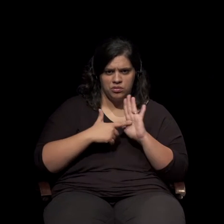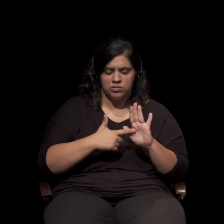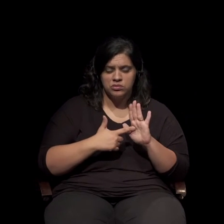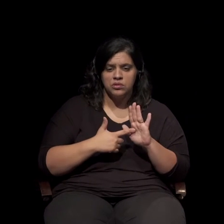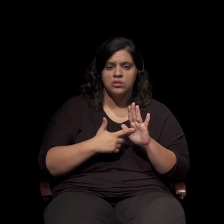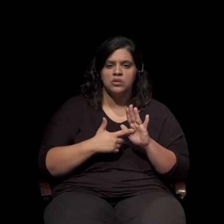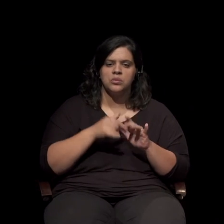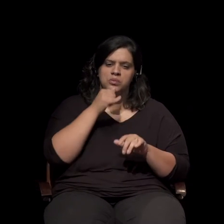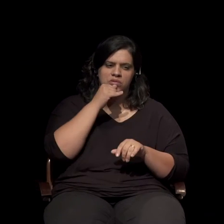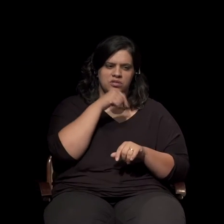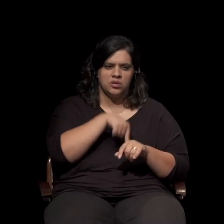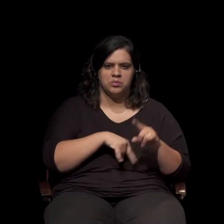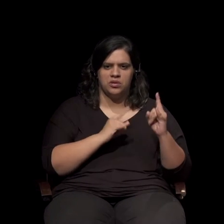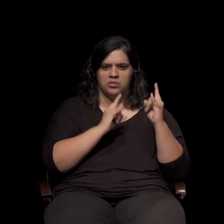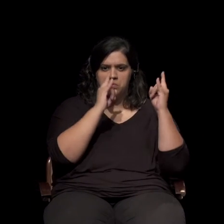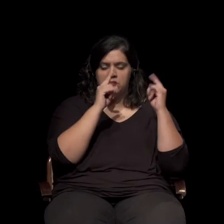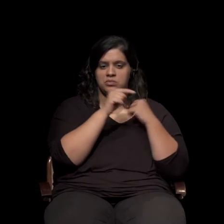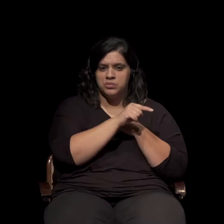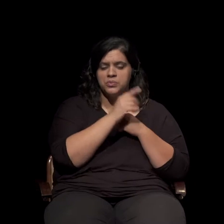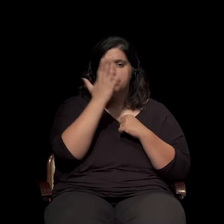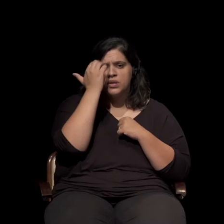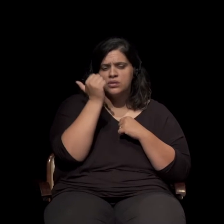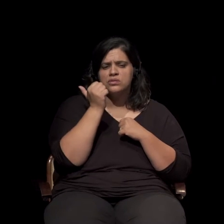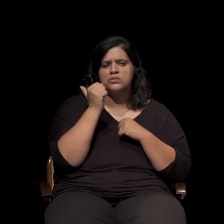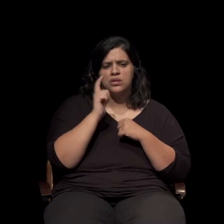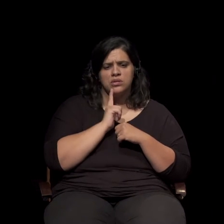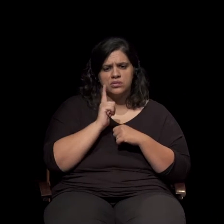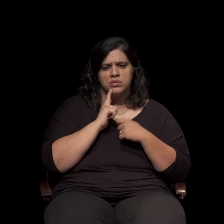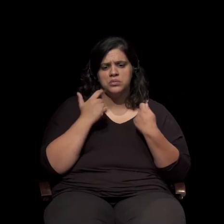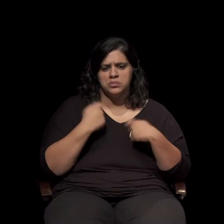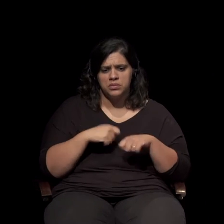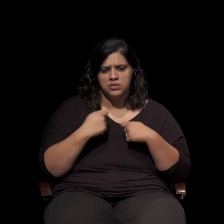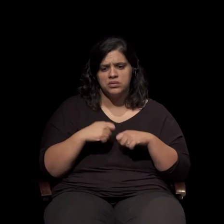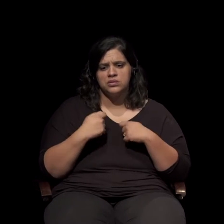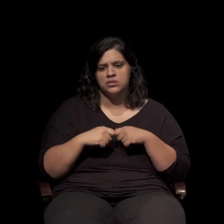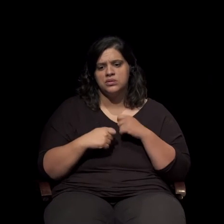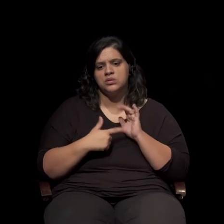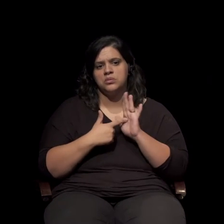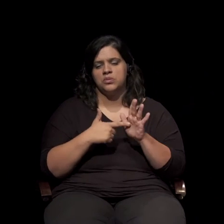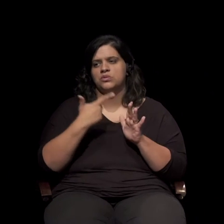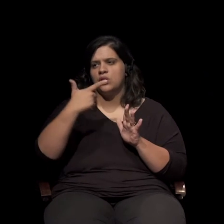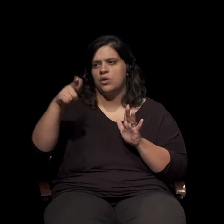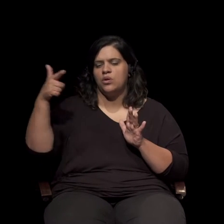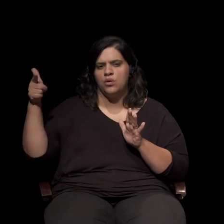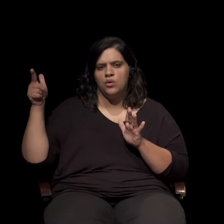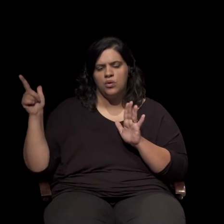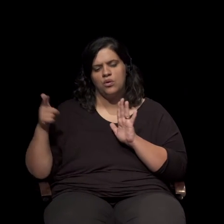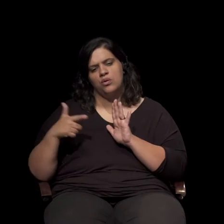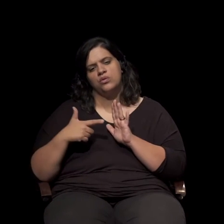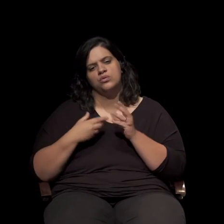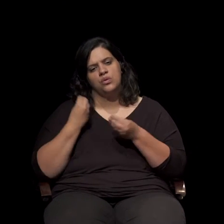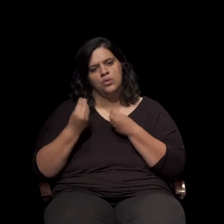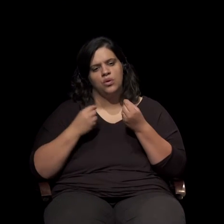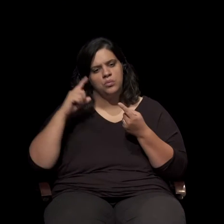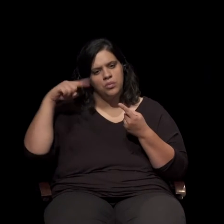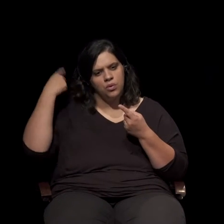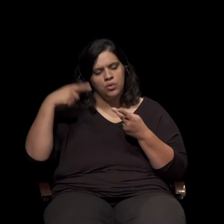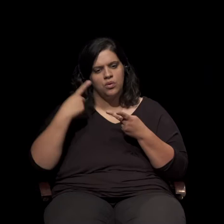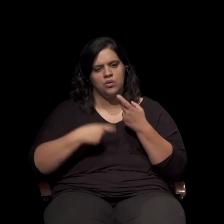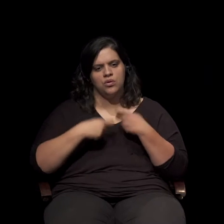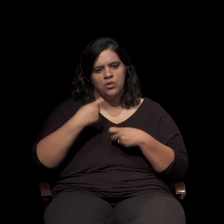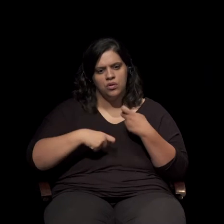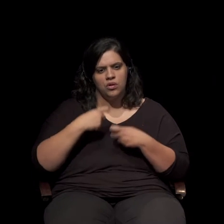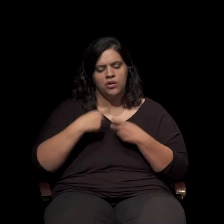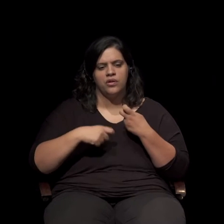this compliment to MASP's other history shows on madness, on sexuality, on feminism, on slavery.